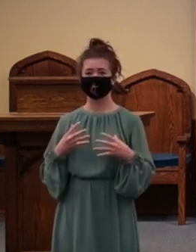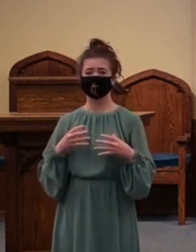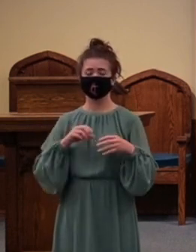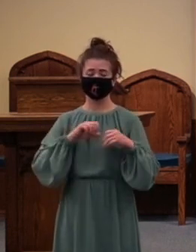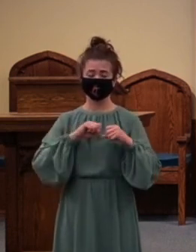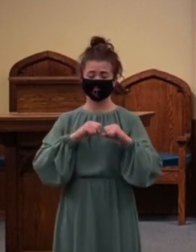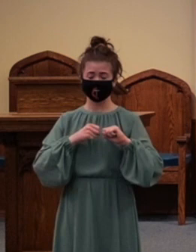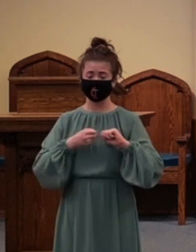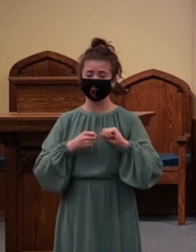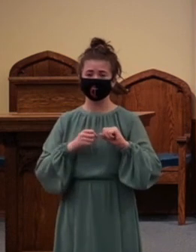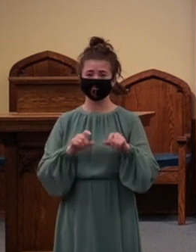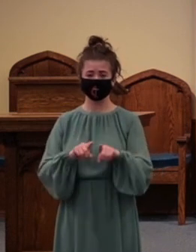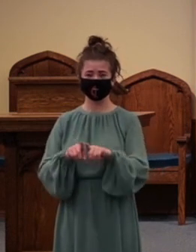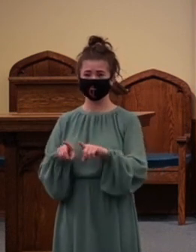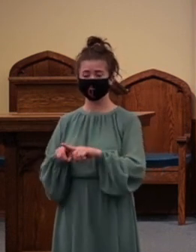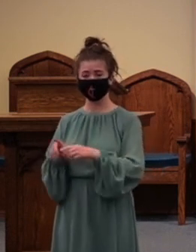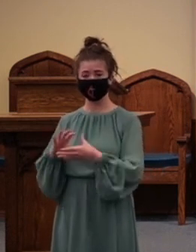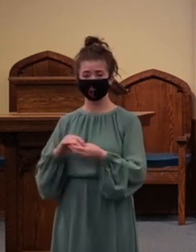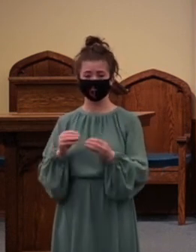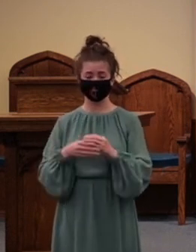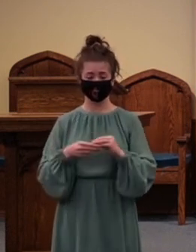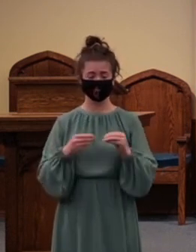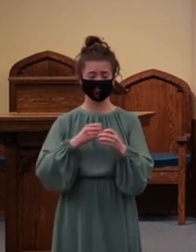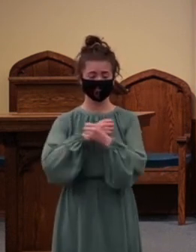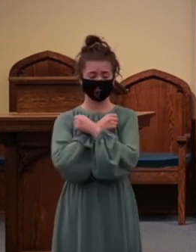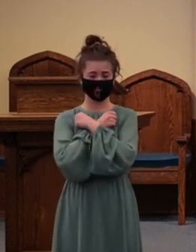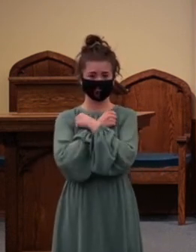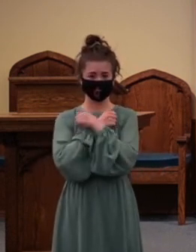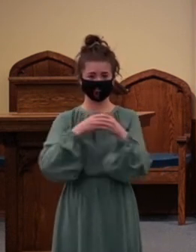as well as our stories of love and joy.